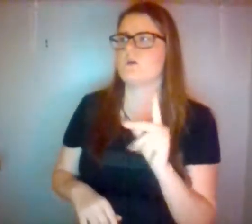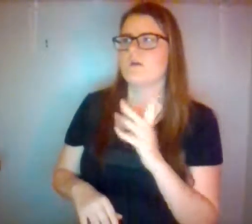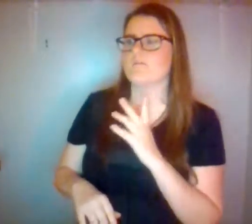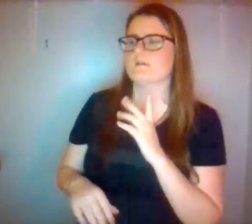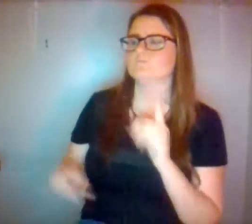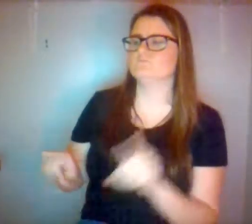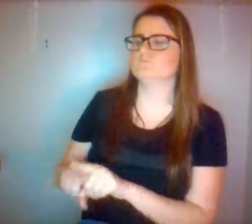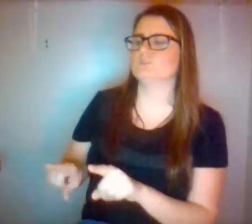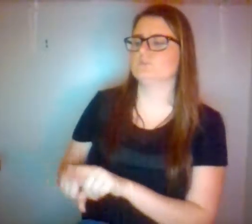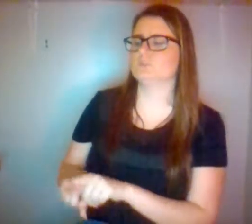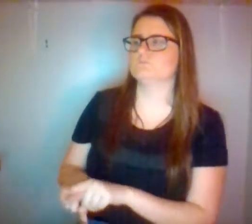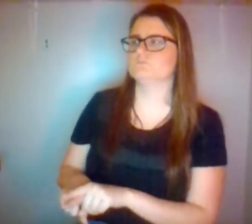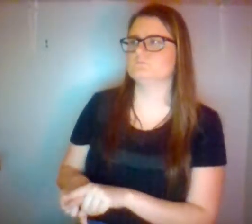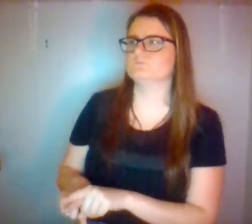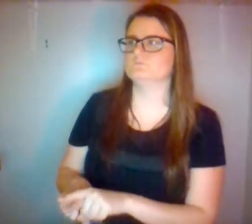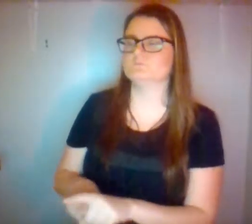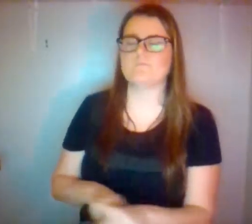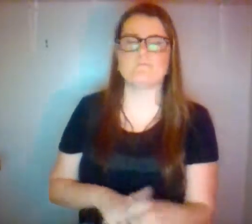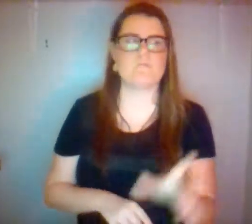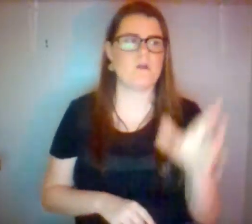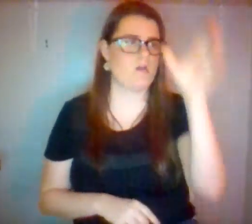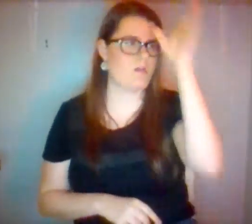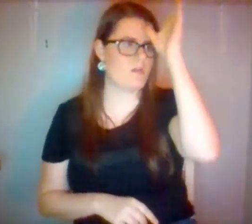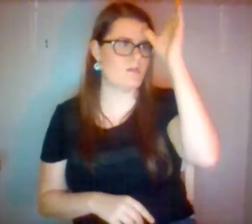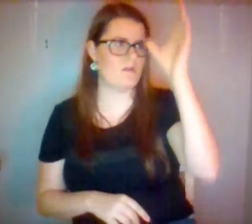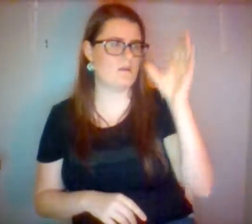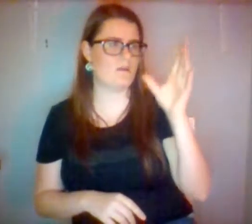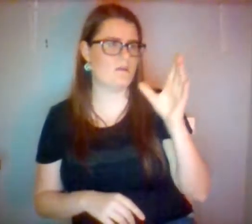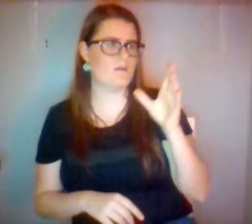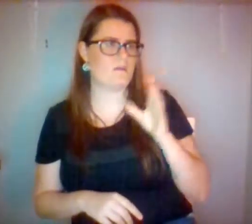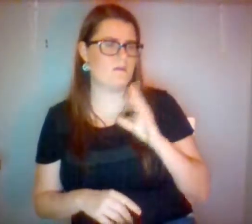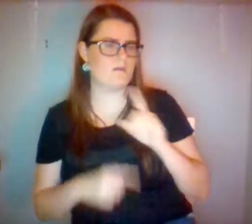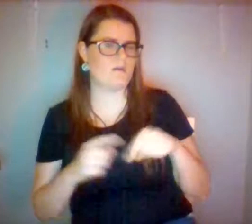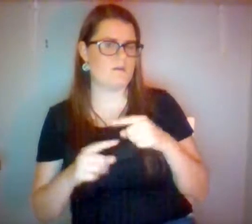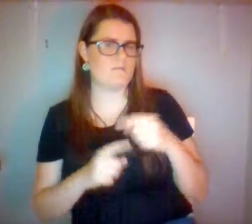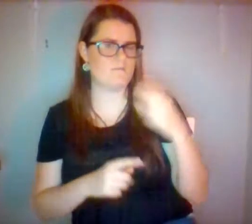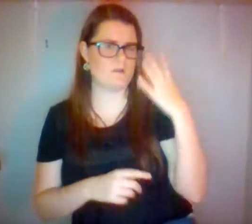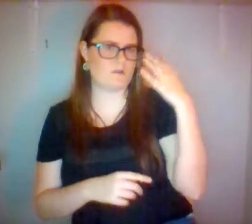room. Wait, Caiaphas commanded. What's your name?